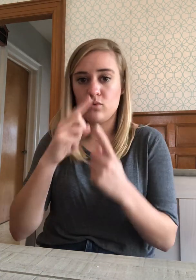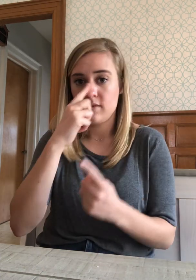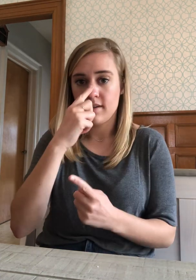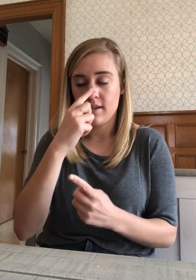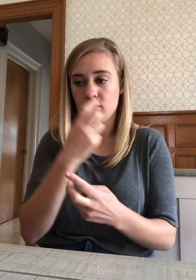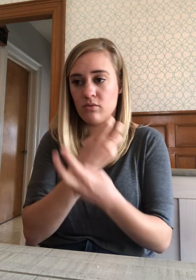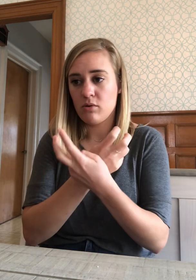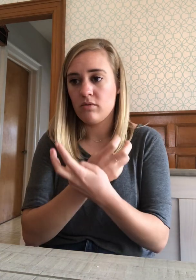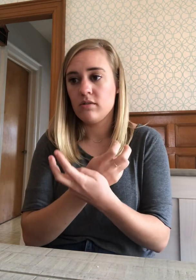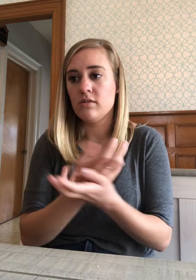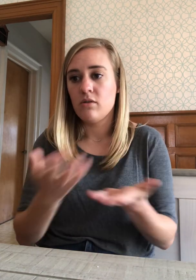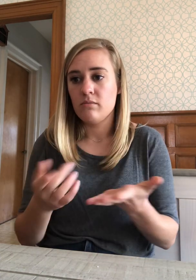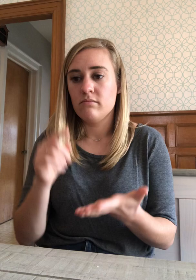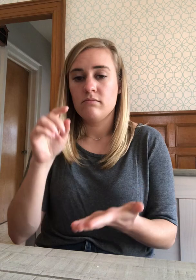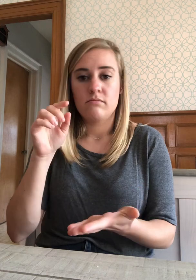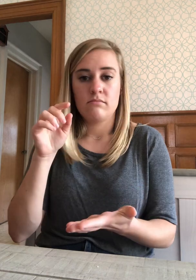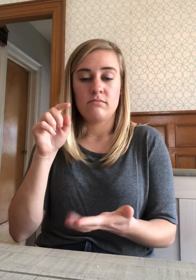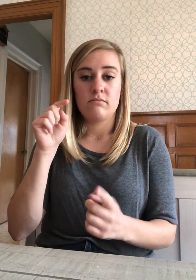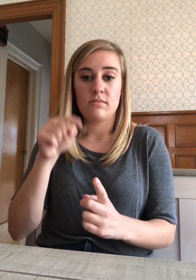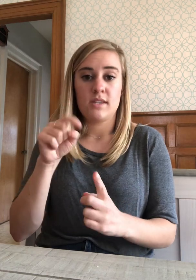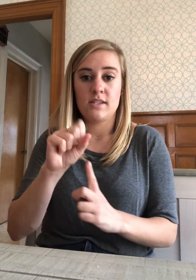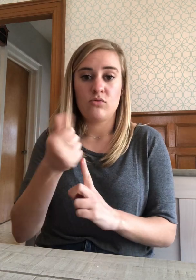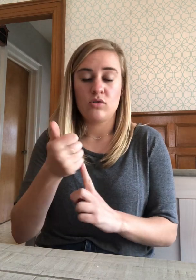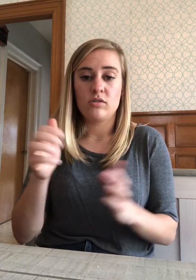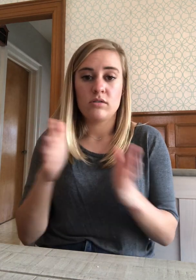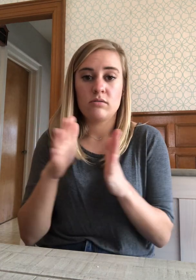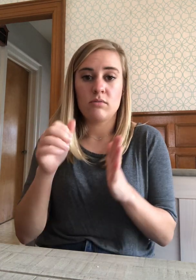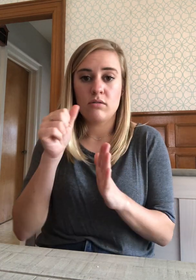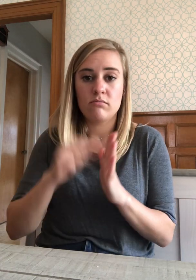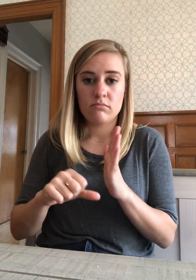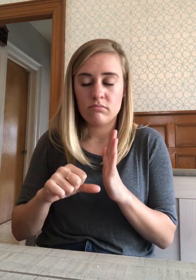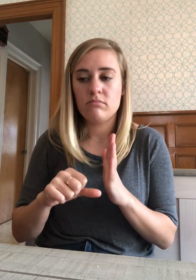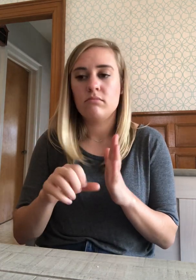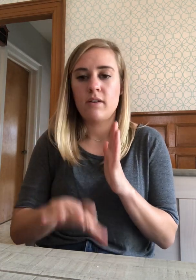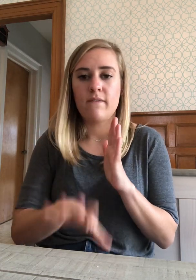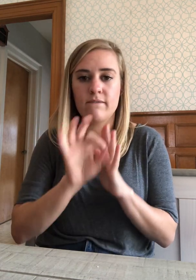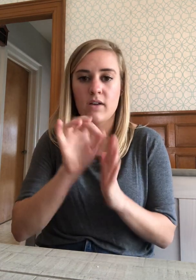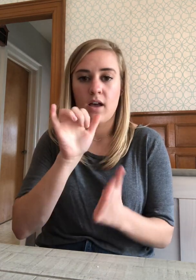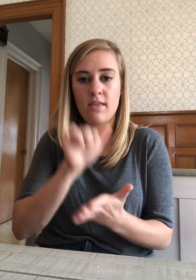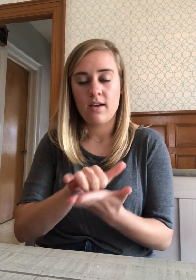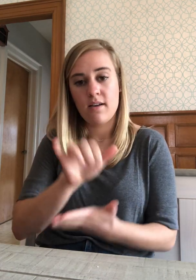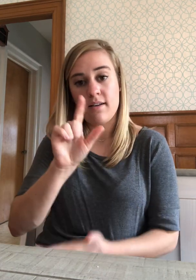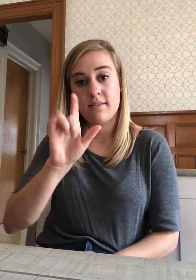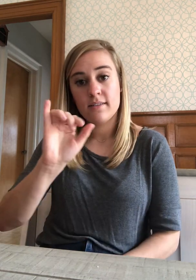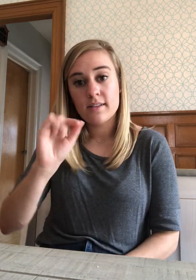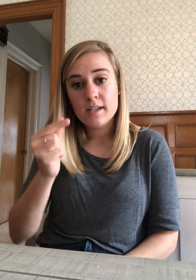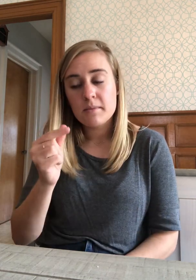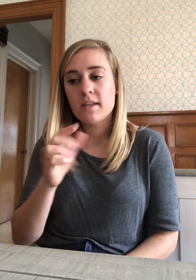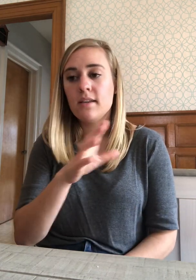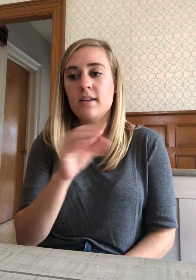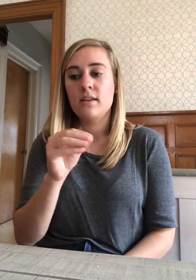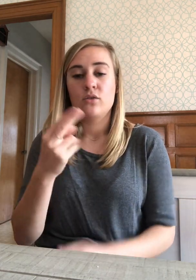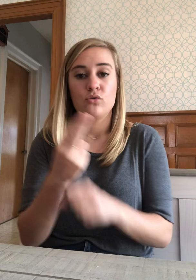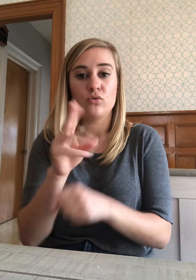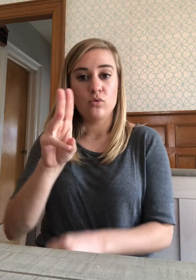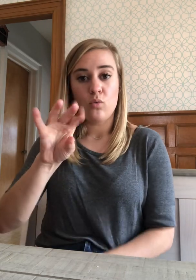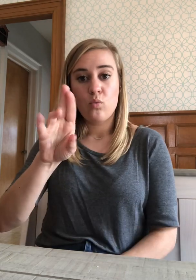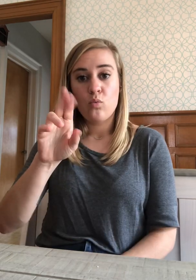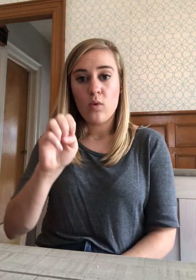So in this case, just some small incisions. You find the canthal ligament, take a wire, put it through,